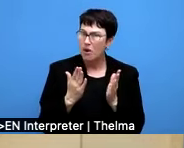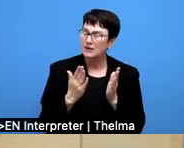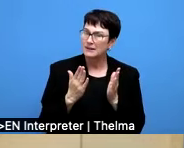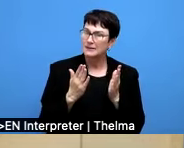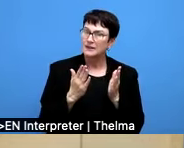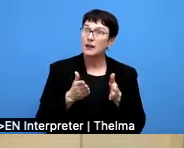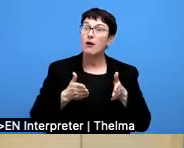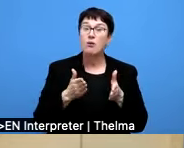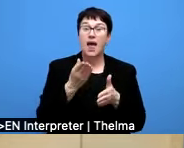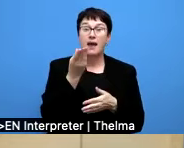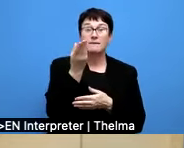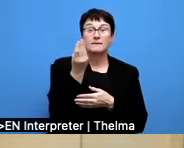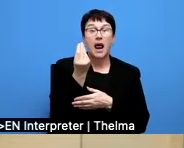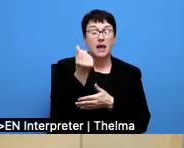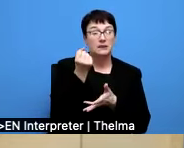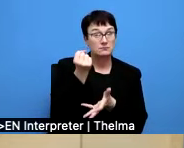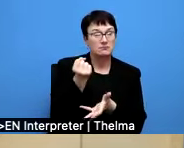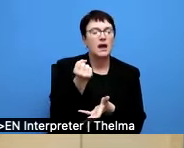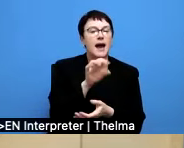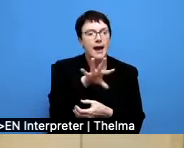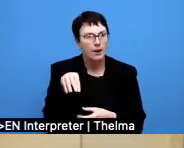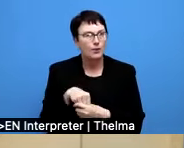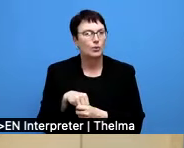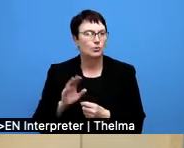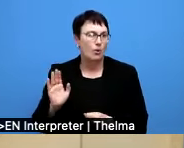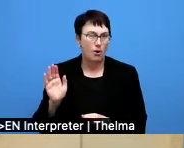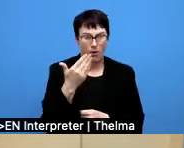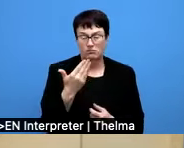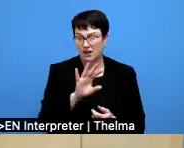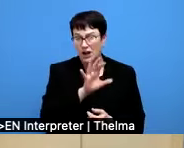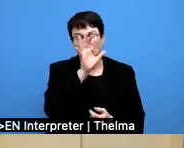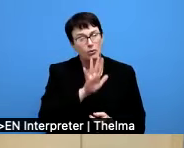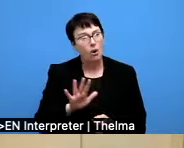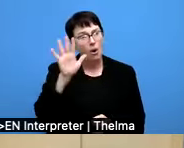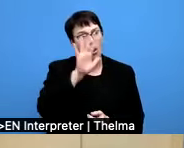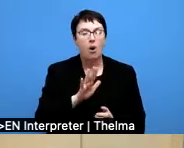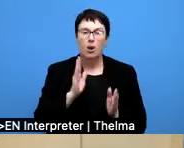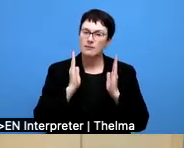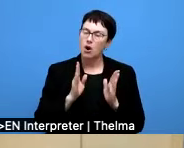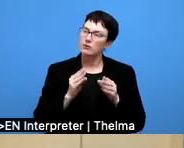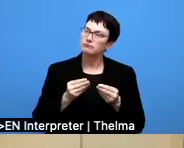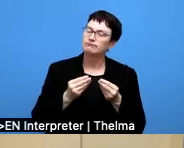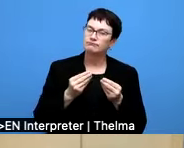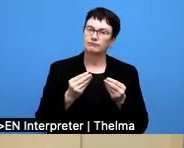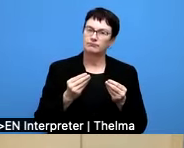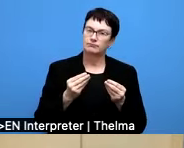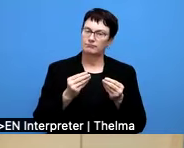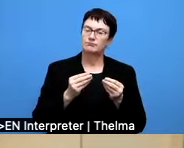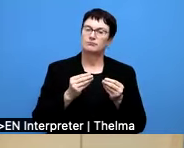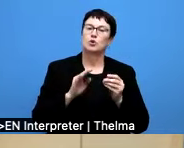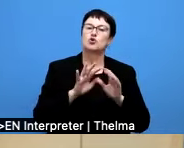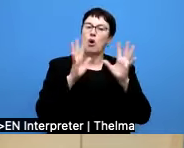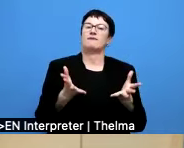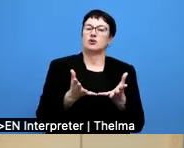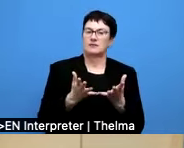financed, as part of every country's journey towards universal health coverage. Through